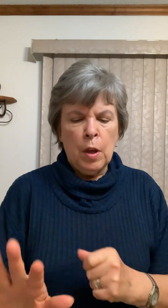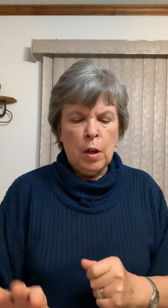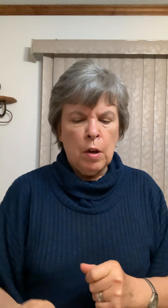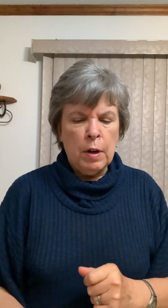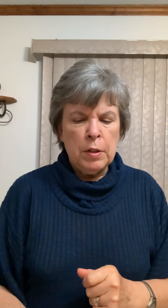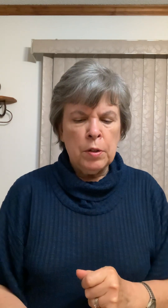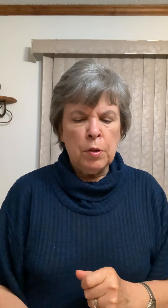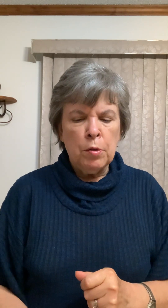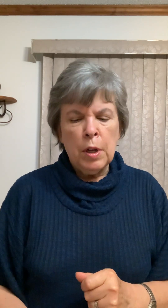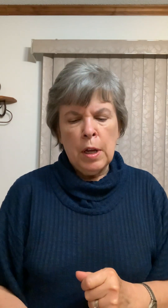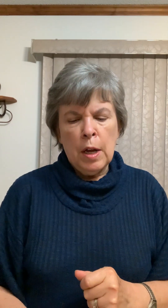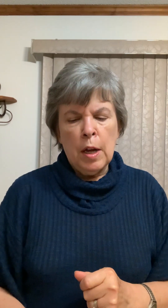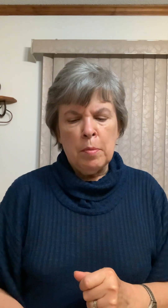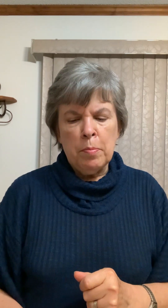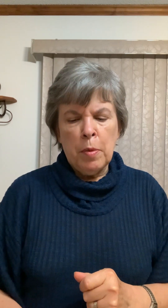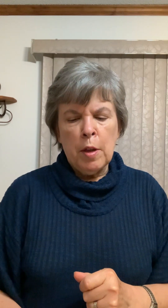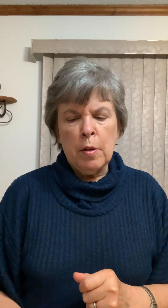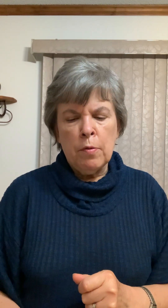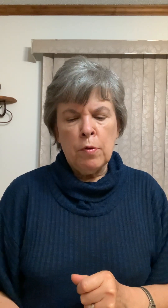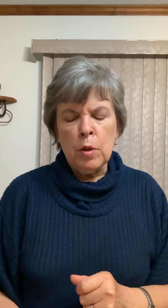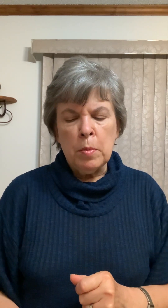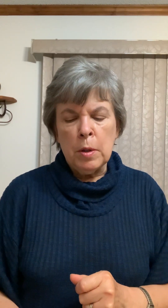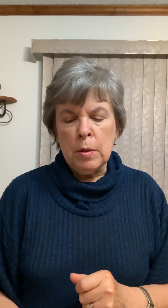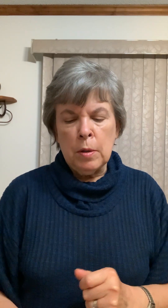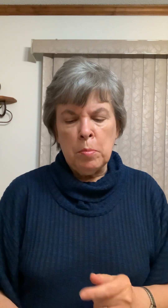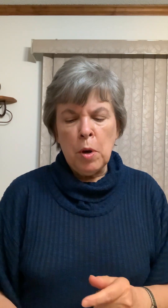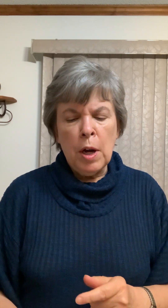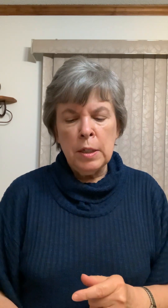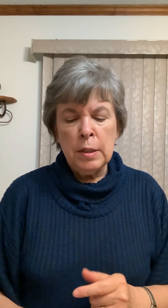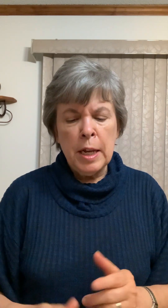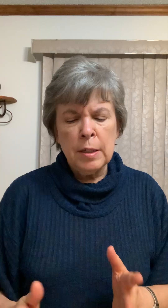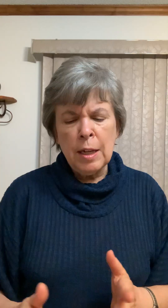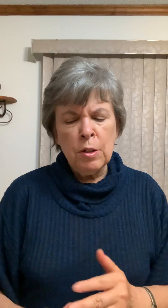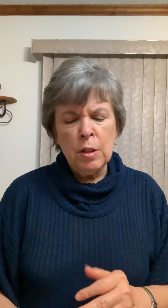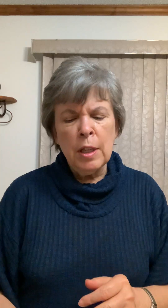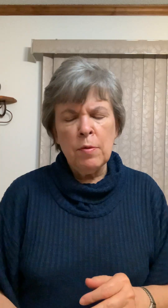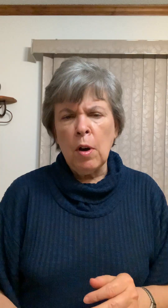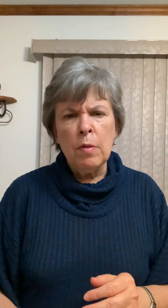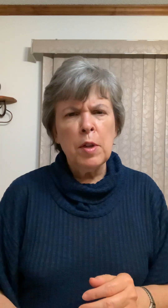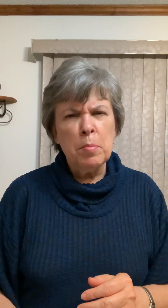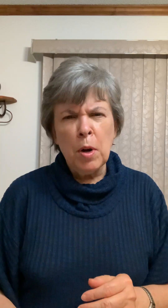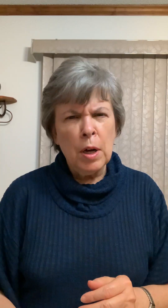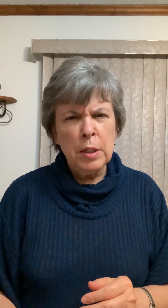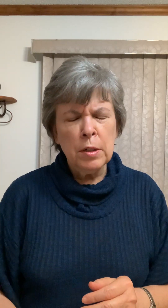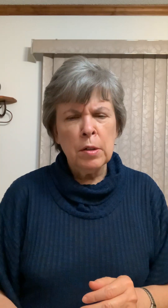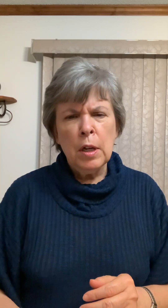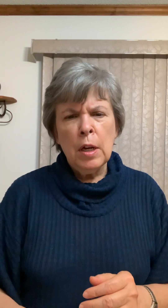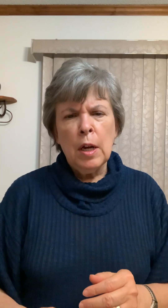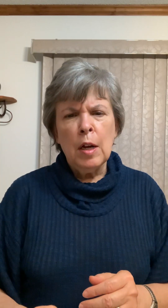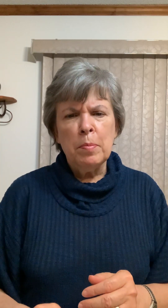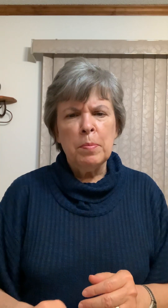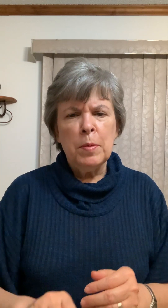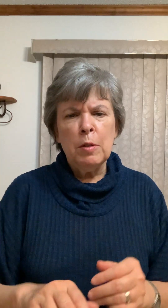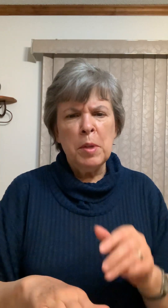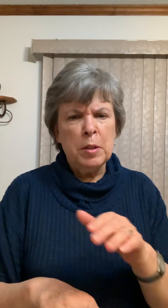All right, so for upon his hands, you could leave off the upon here. It'd be the same